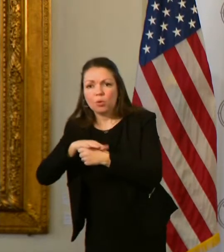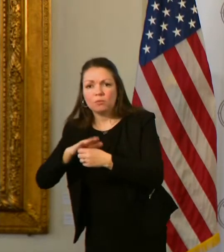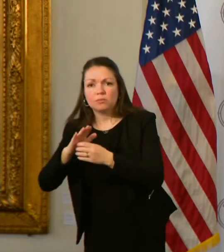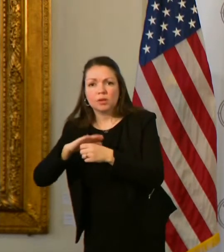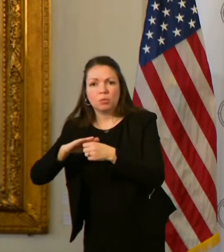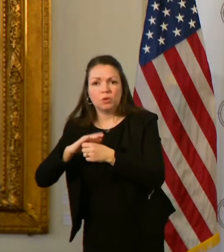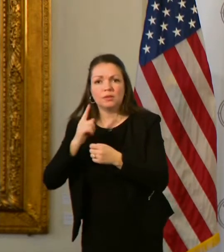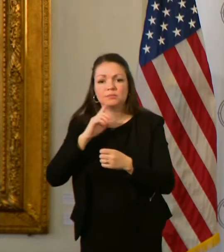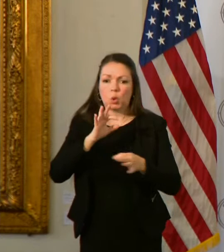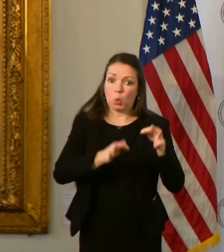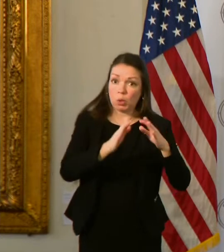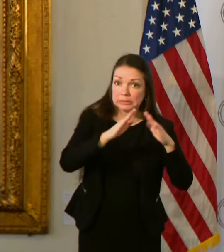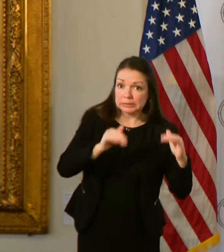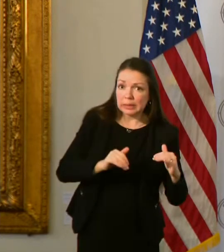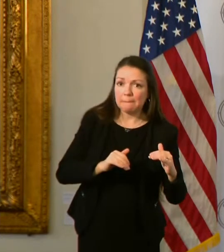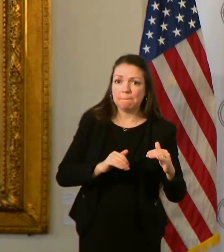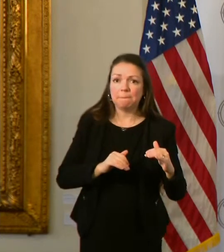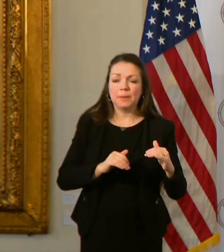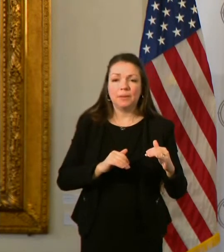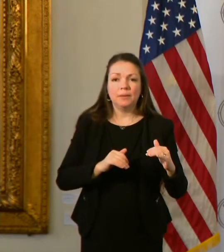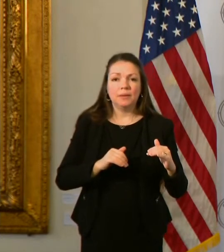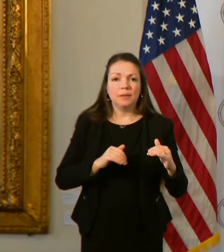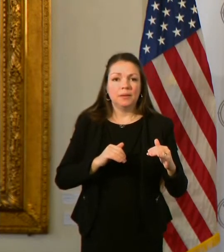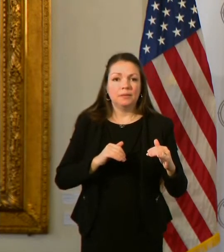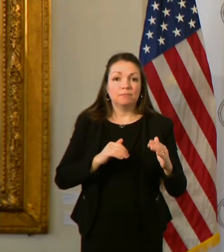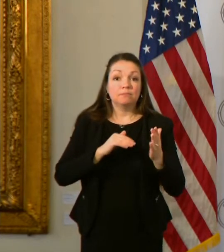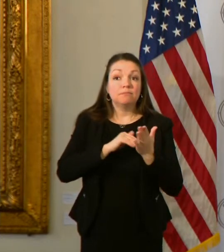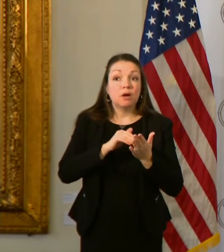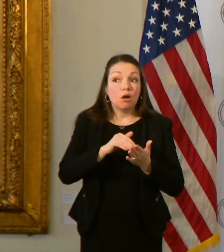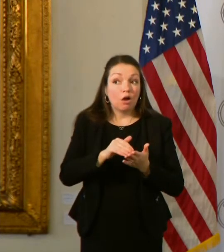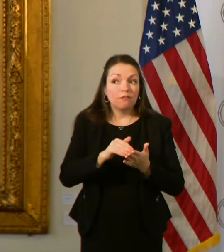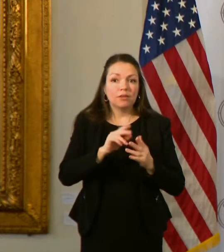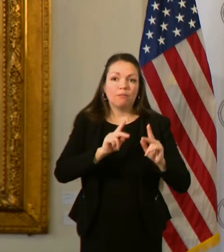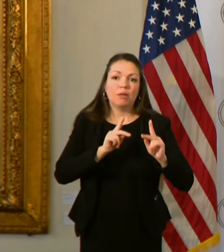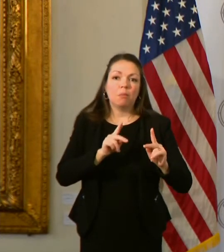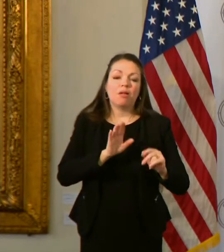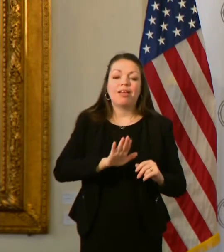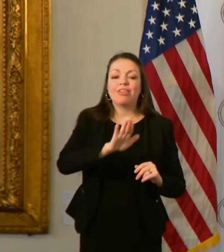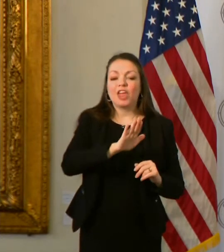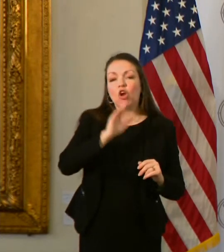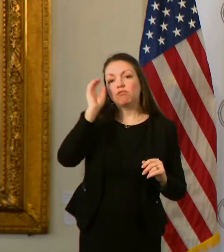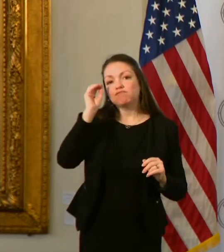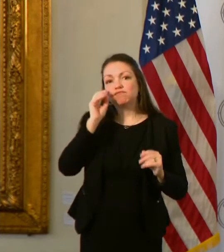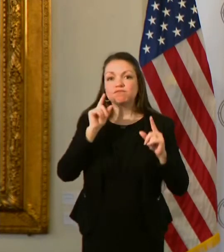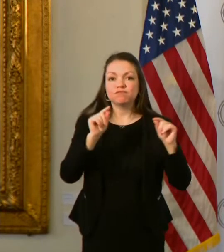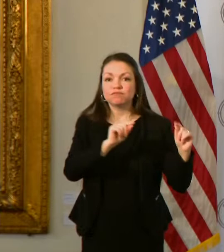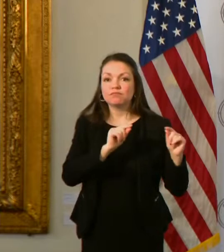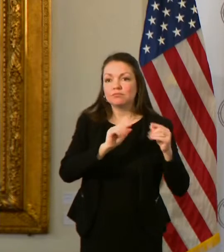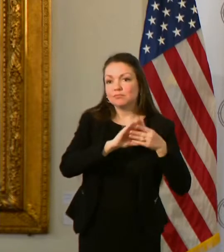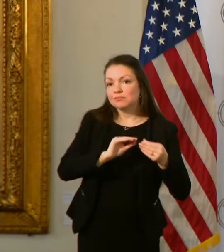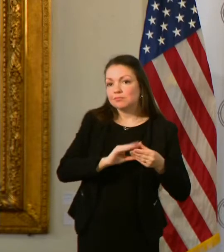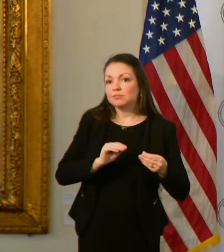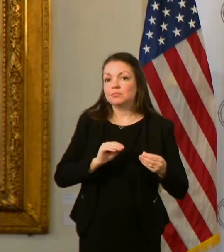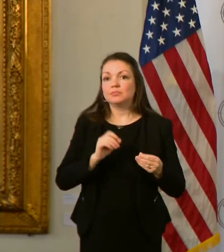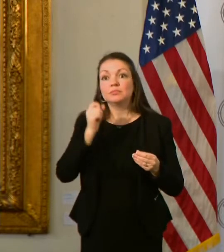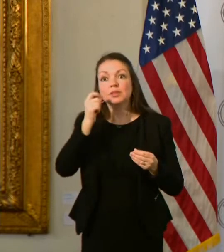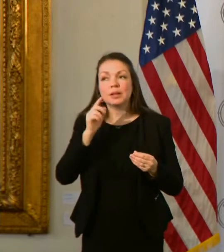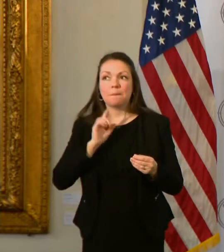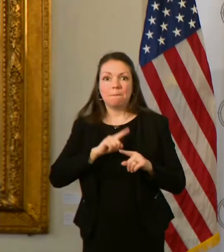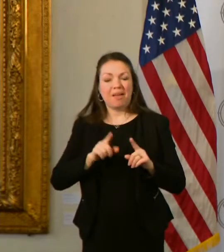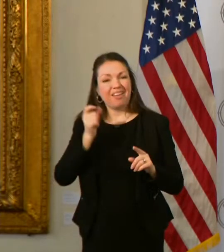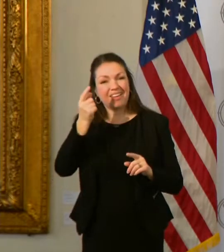systems, because it's often led by anecdote. The Cook County State's Attorney's Office has led the